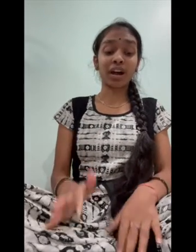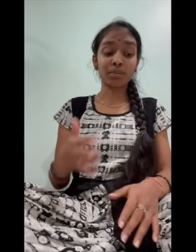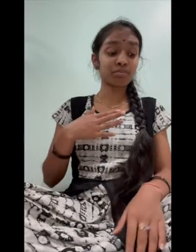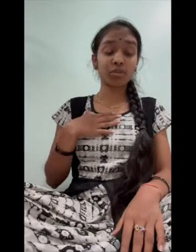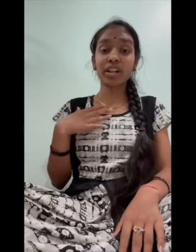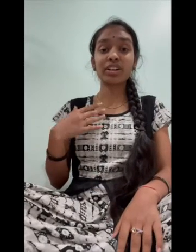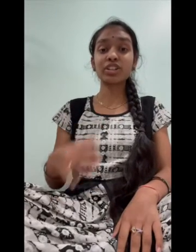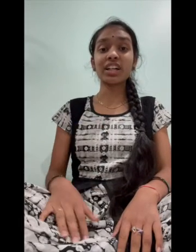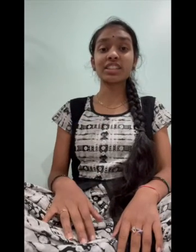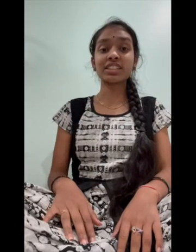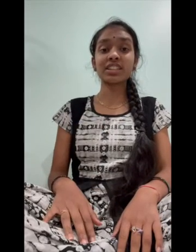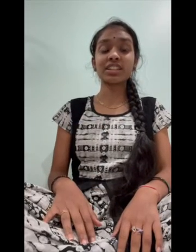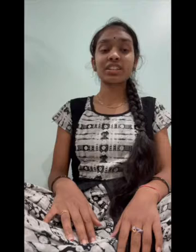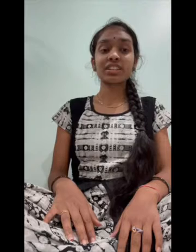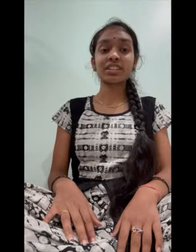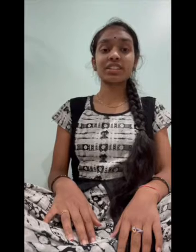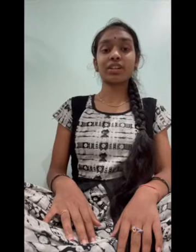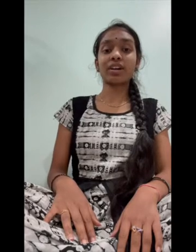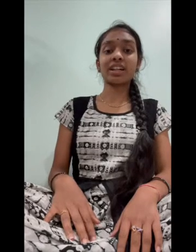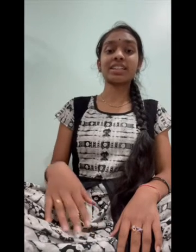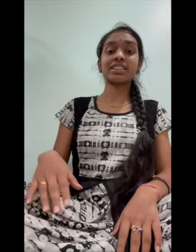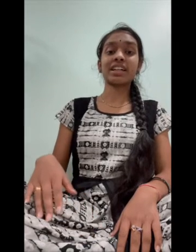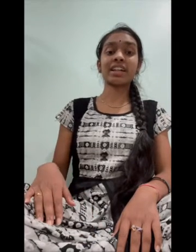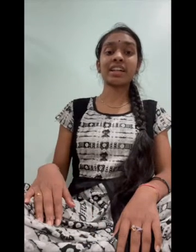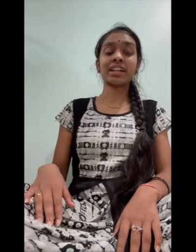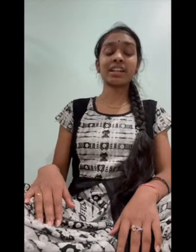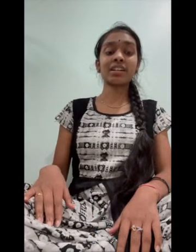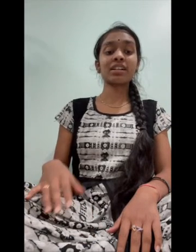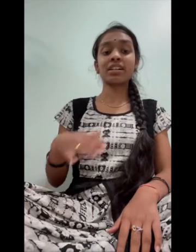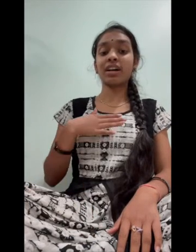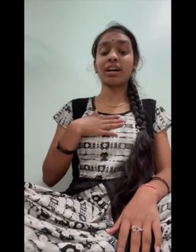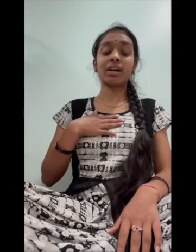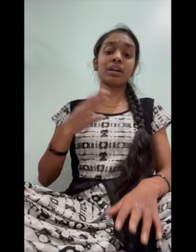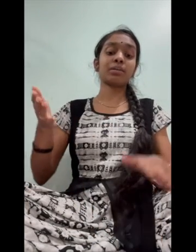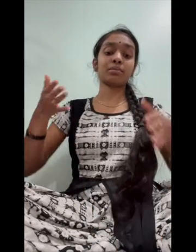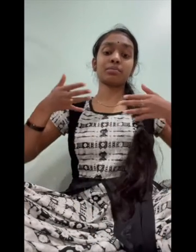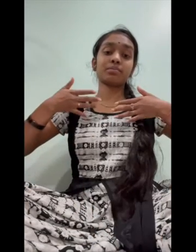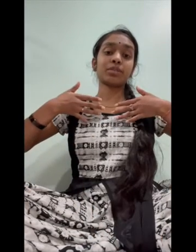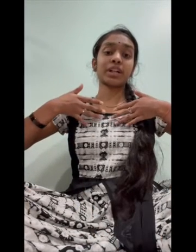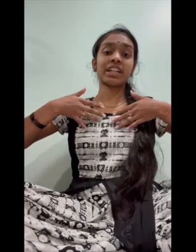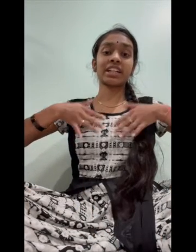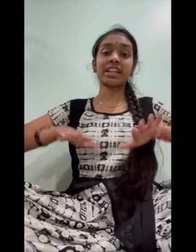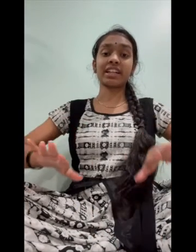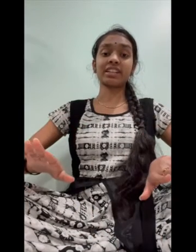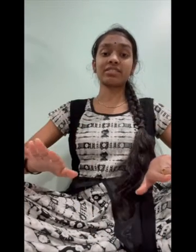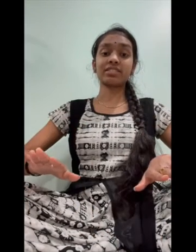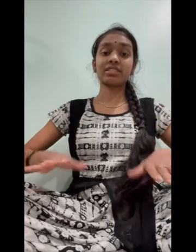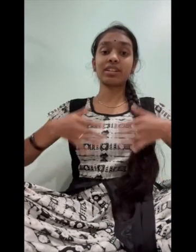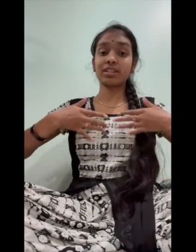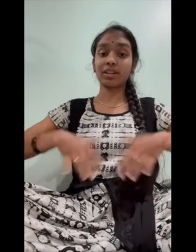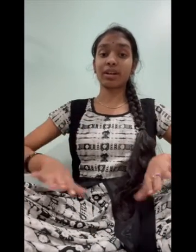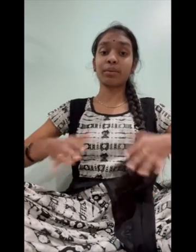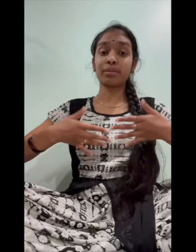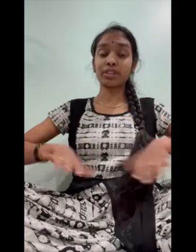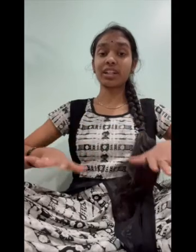I'm wearing a dress. So I could say, I'm wearing a